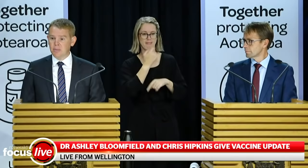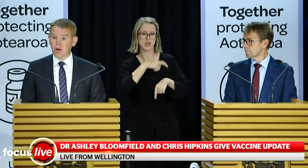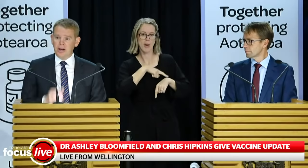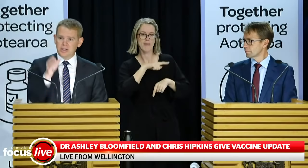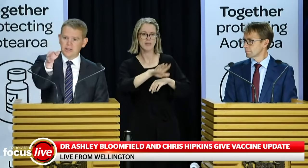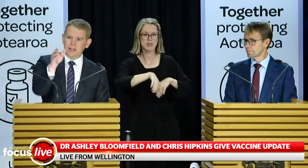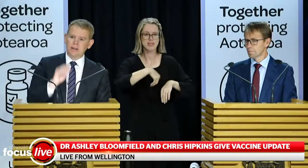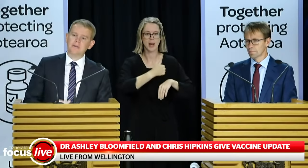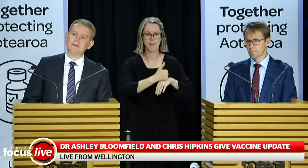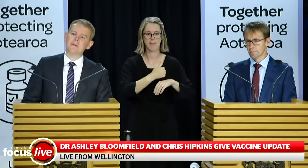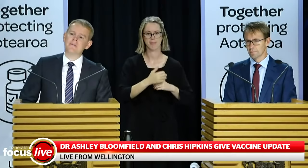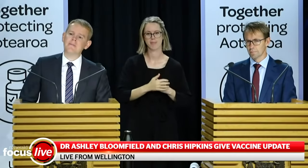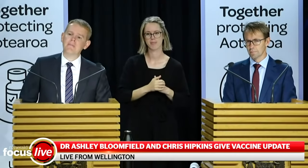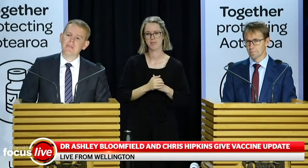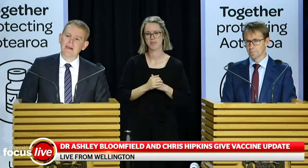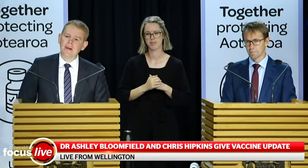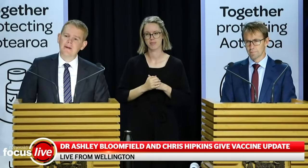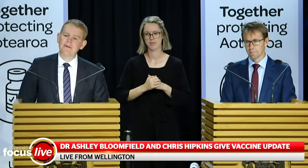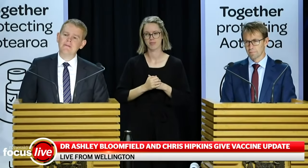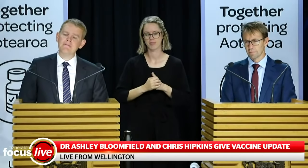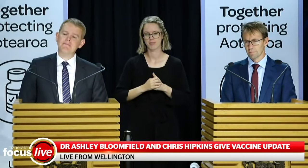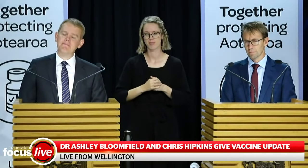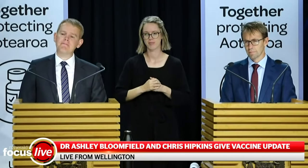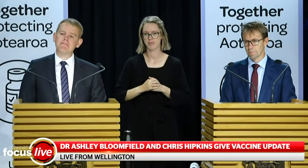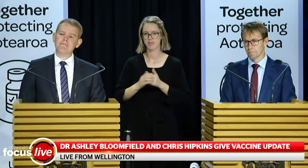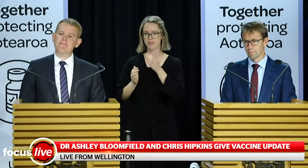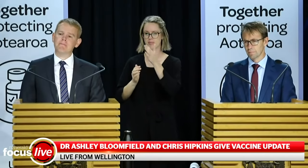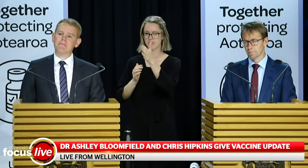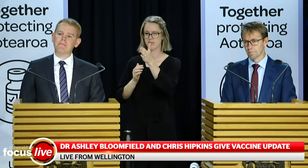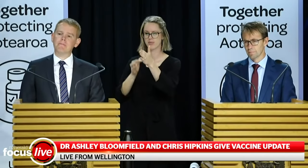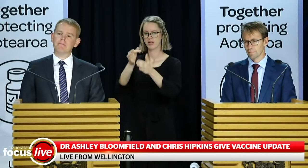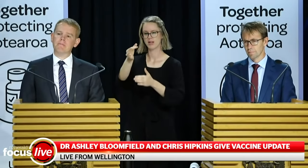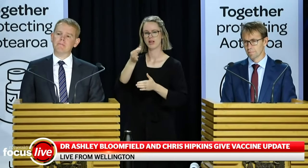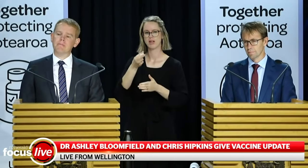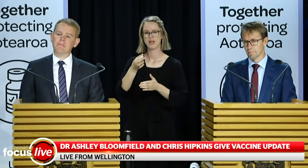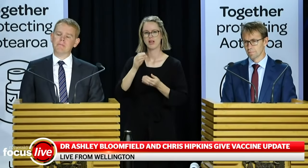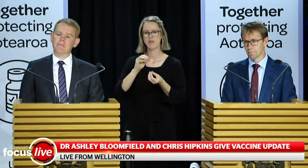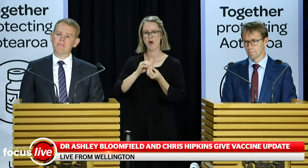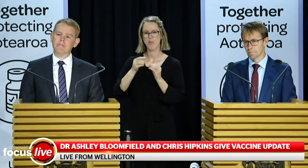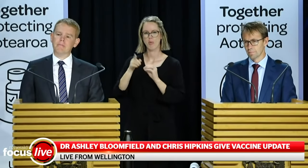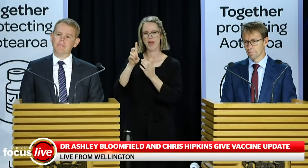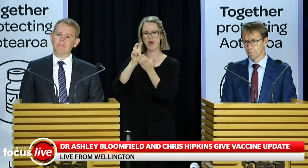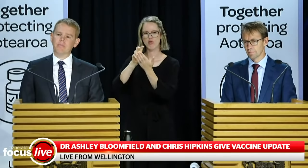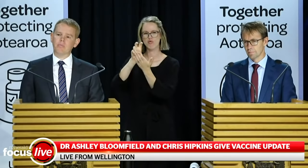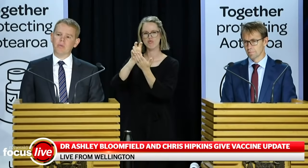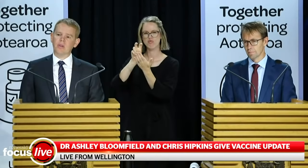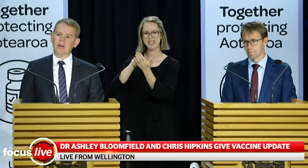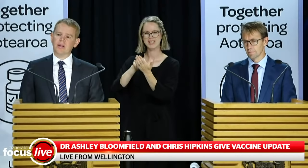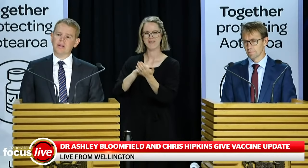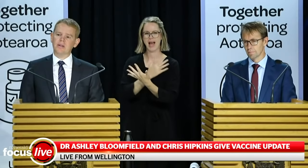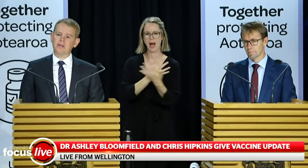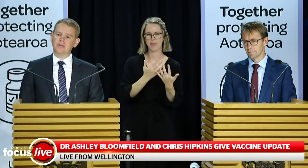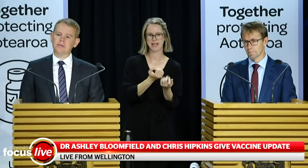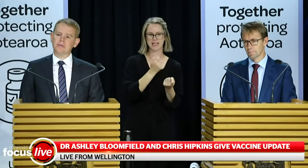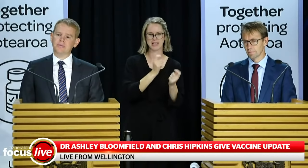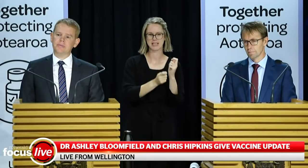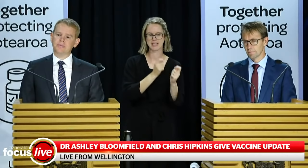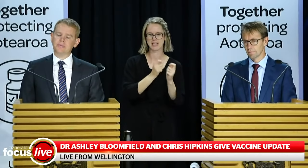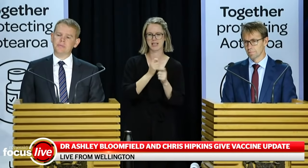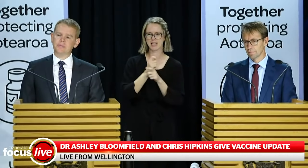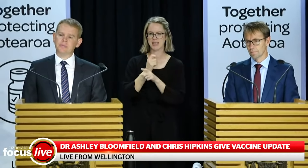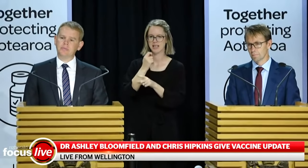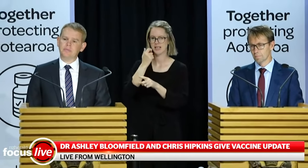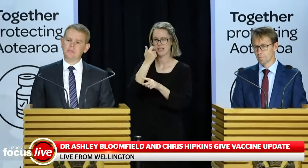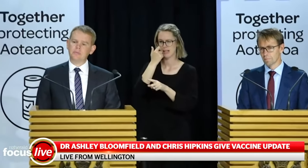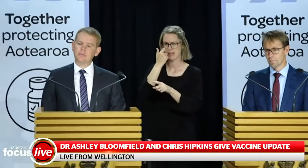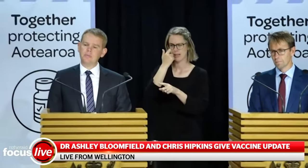being compliant. Yes. Border workers. The trouble with this border register, the border testing register, it can't imbue us